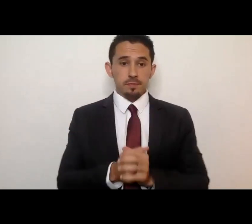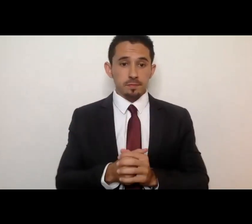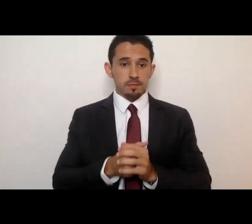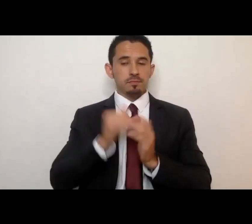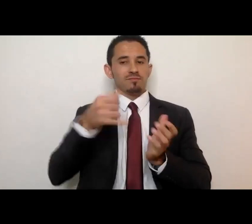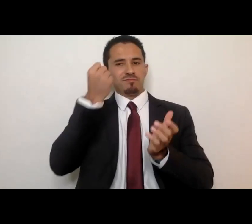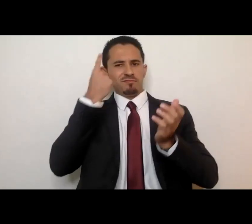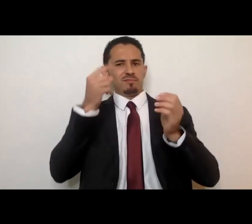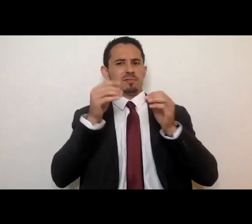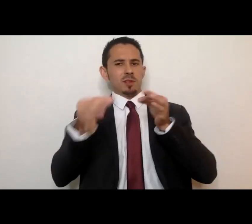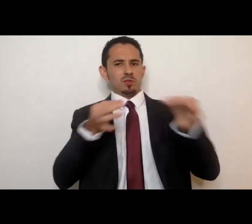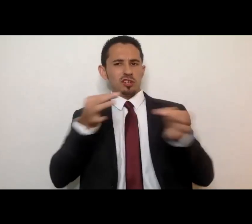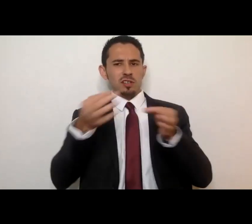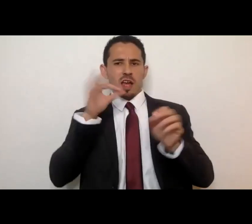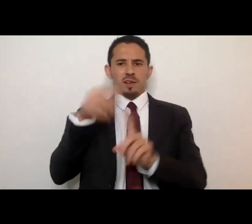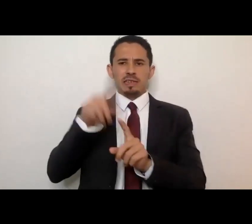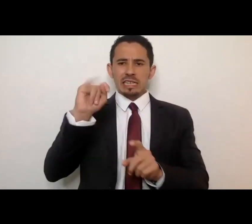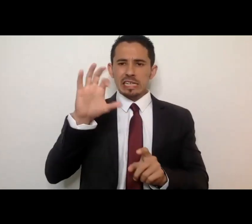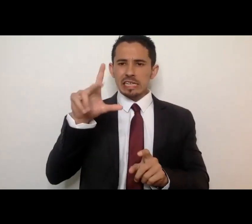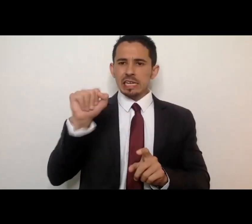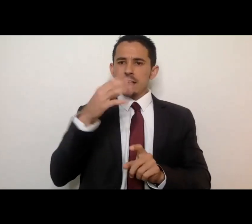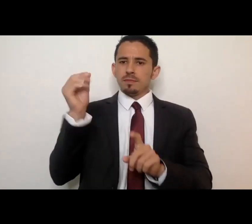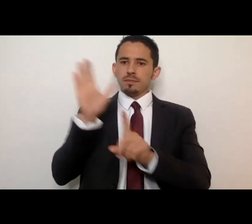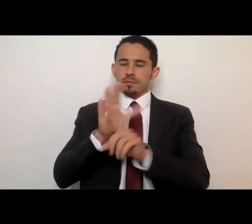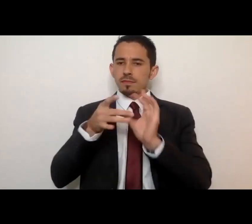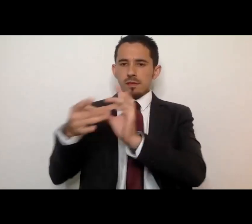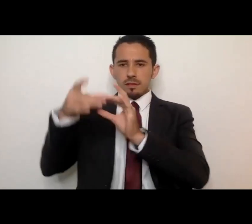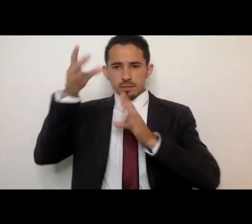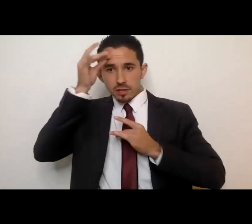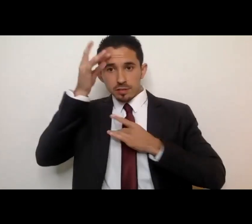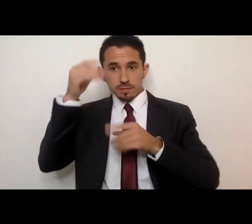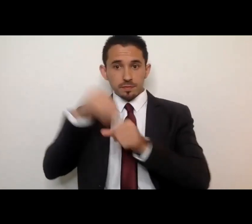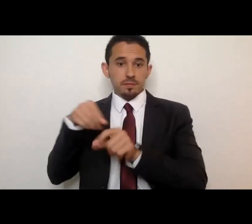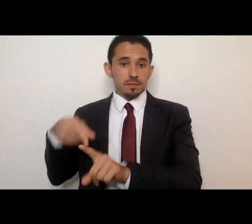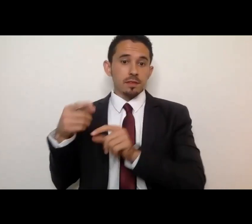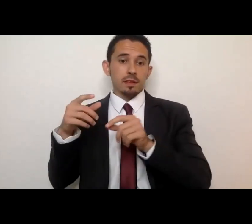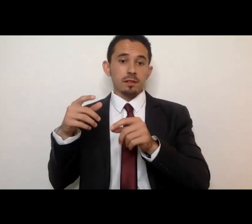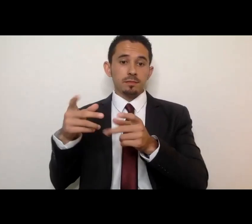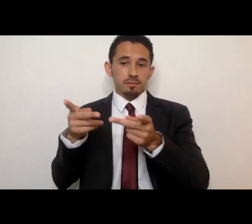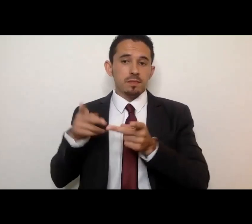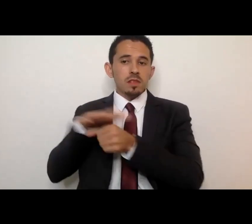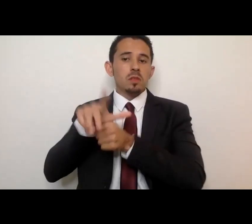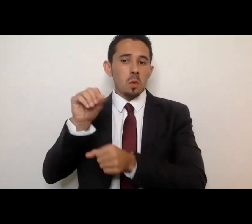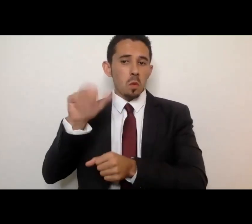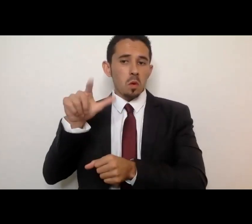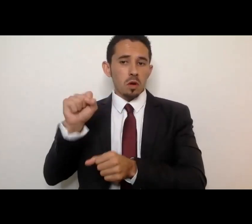Scientific contributions from the study is understanding and describing ticks and their associated